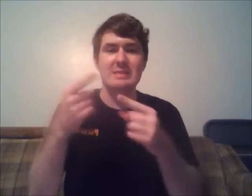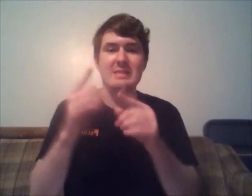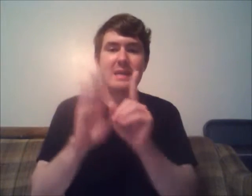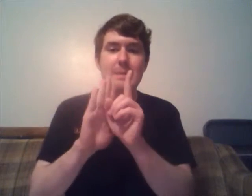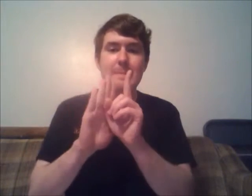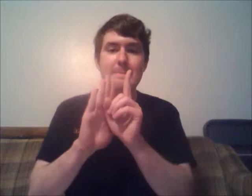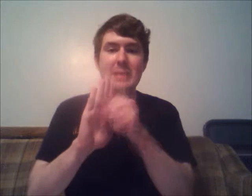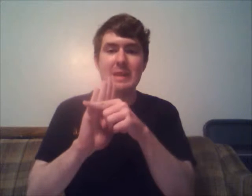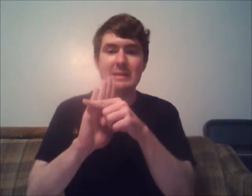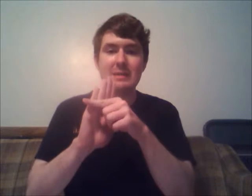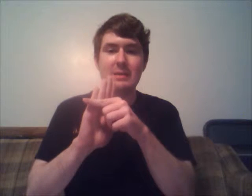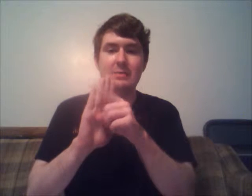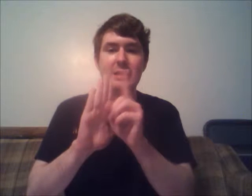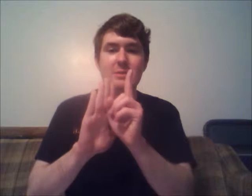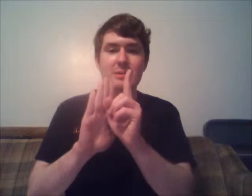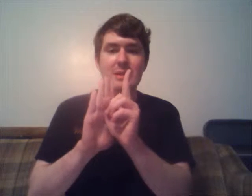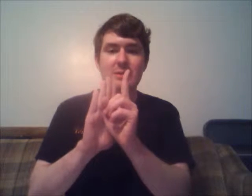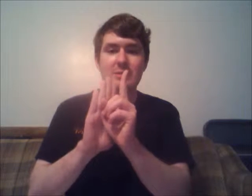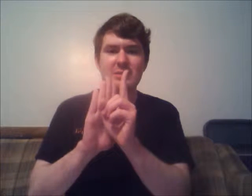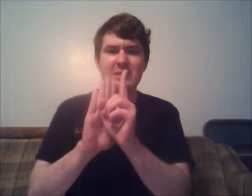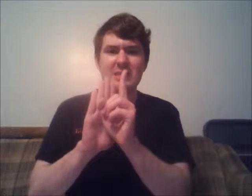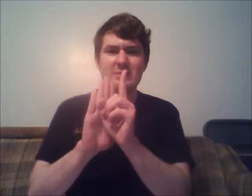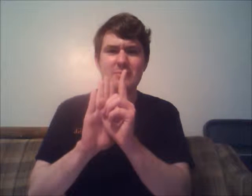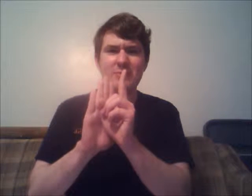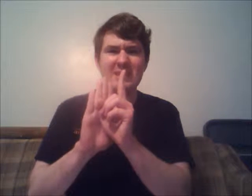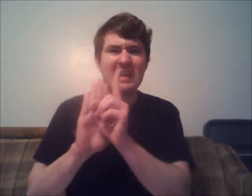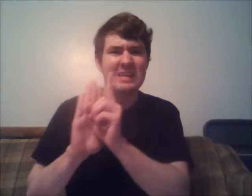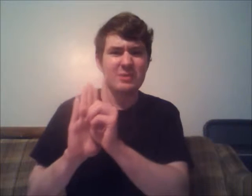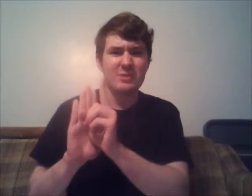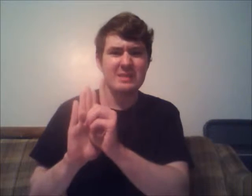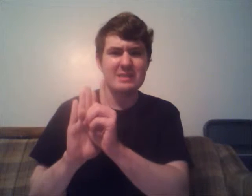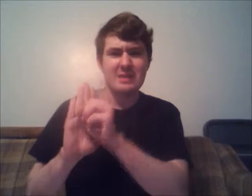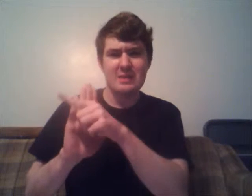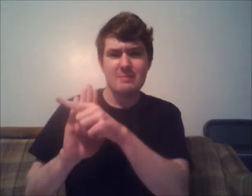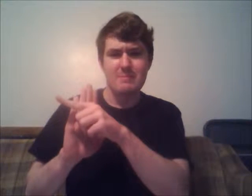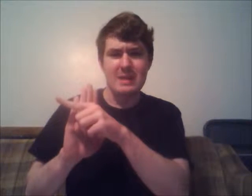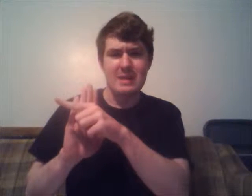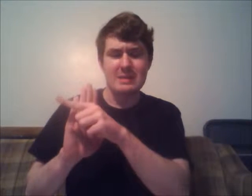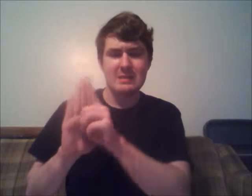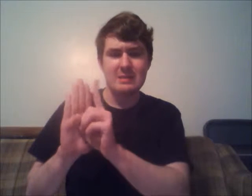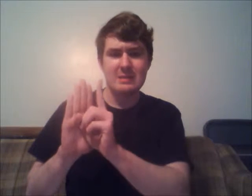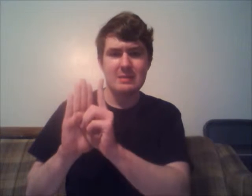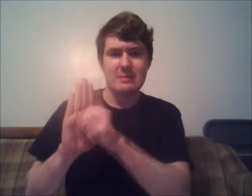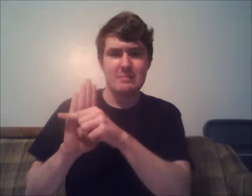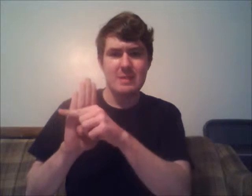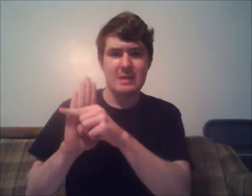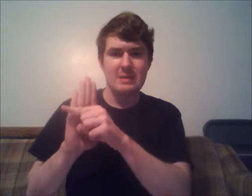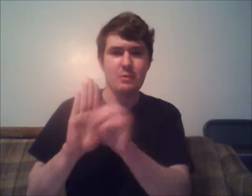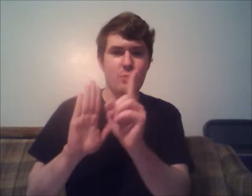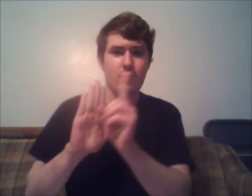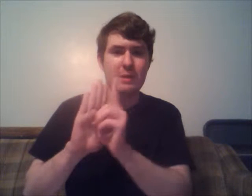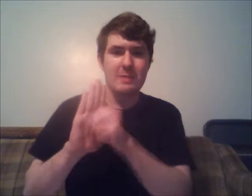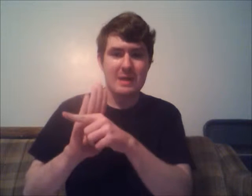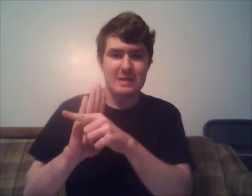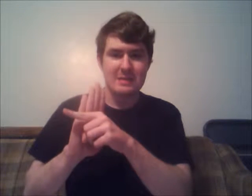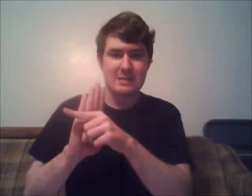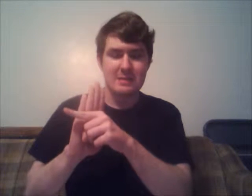sign minute, right? You're gonna take it's gonna like move like 90 degrees, minute, minute, 1 minute,